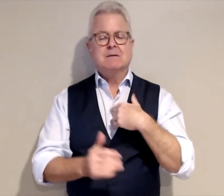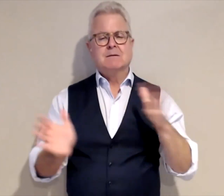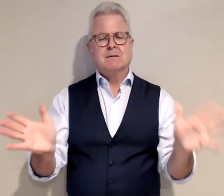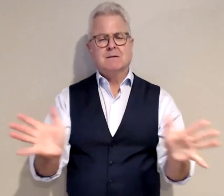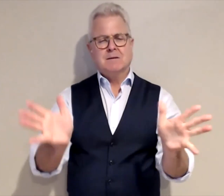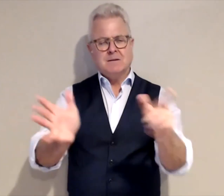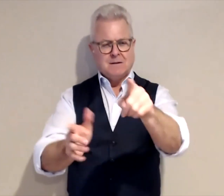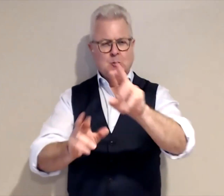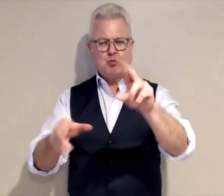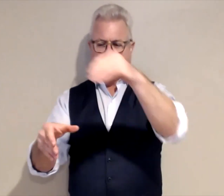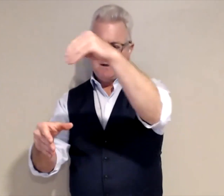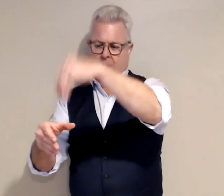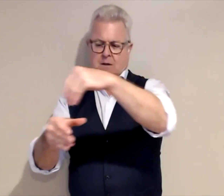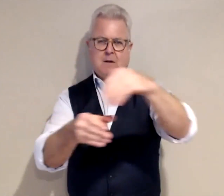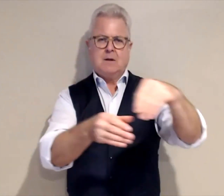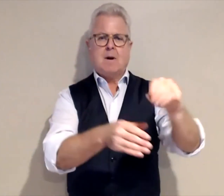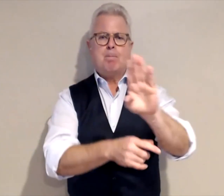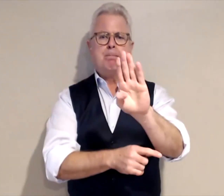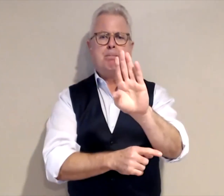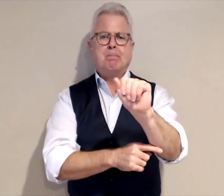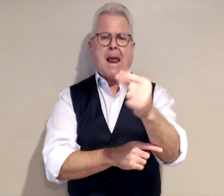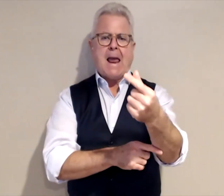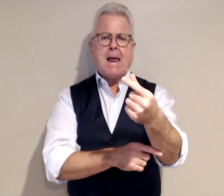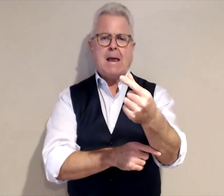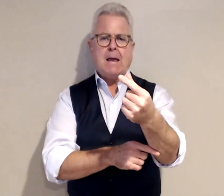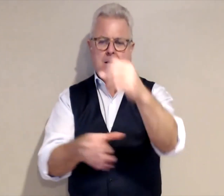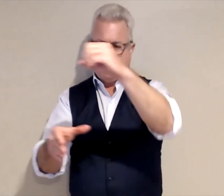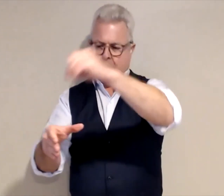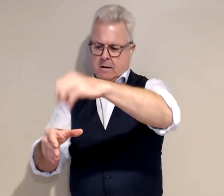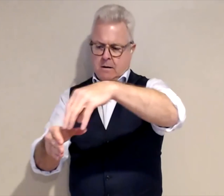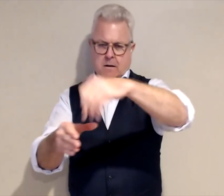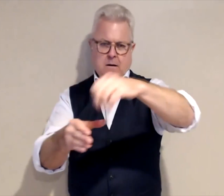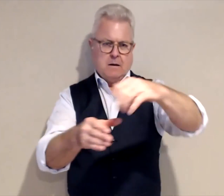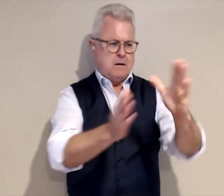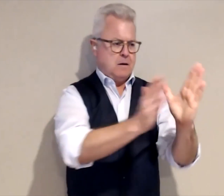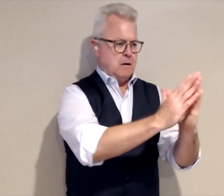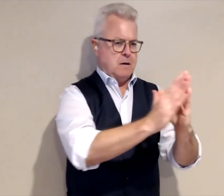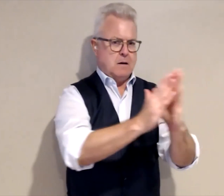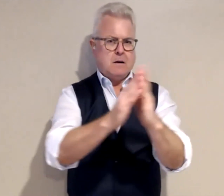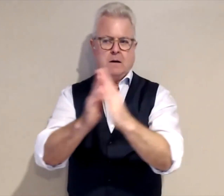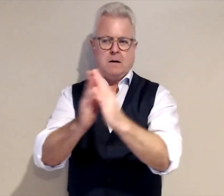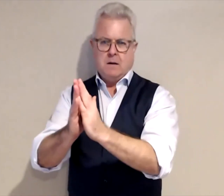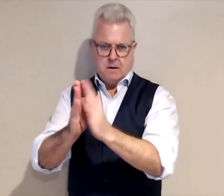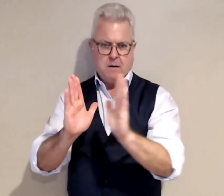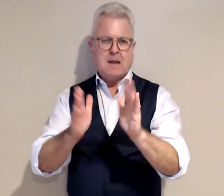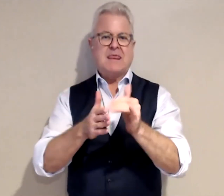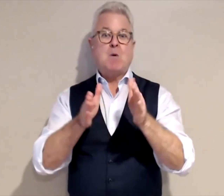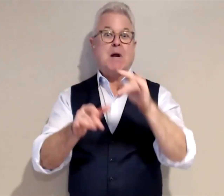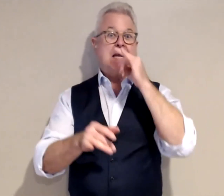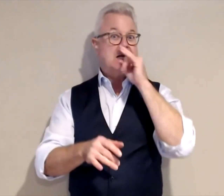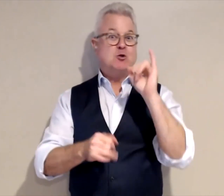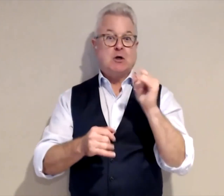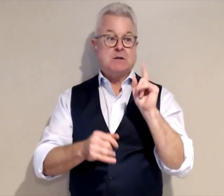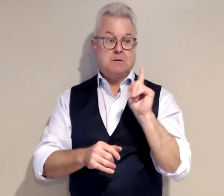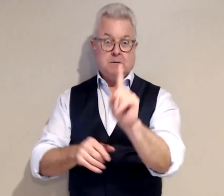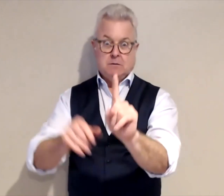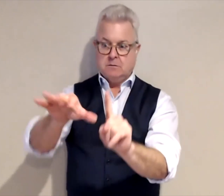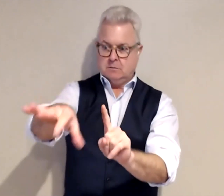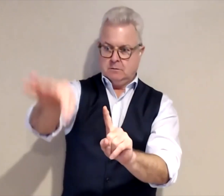or sweets, he encouraged you to pre-bag the candy and have it set up so